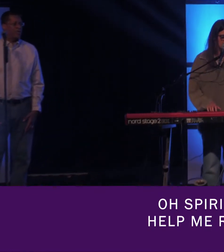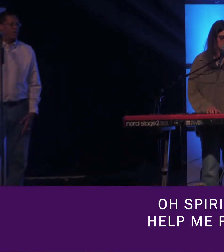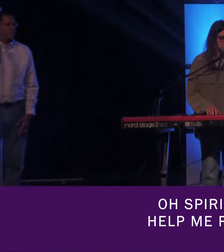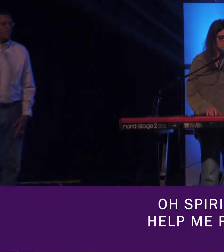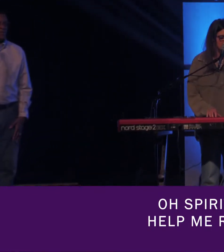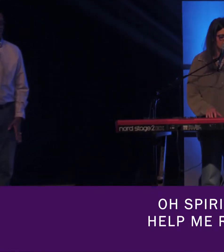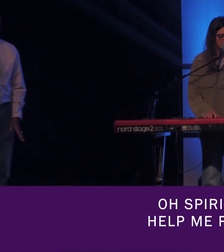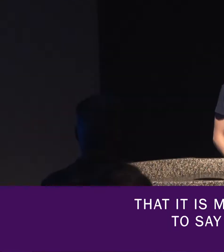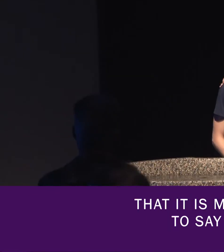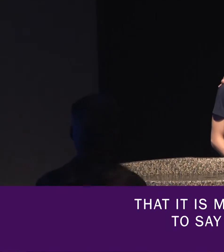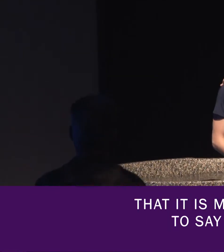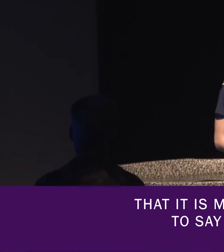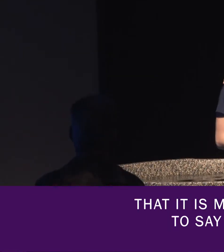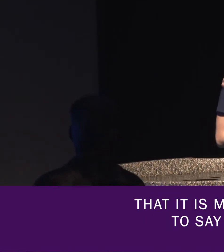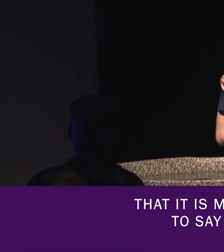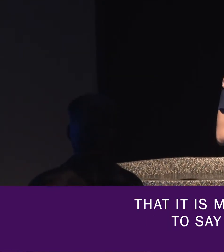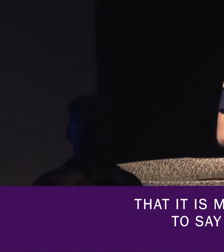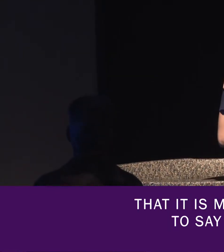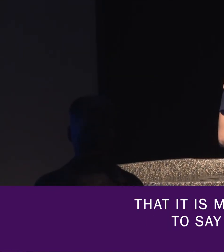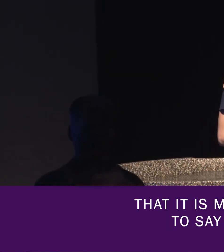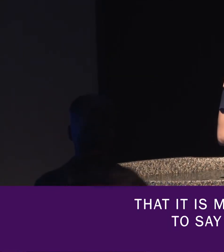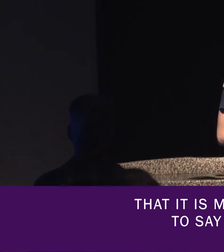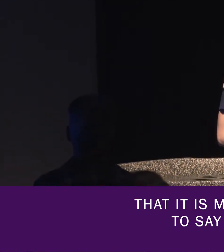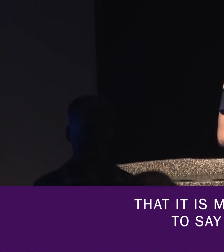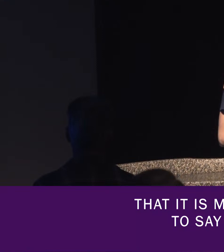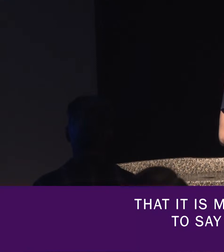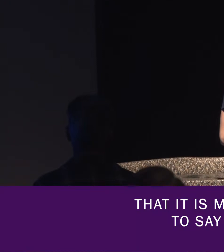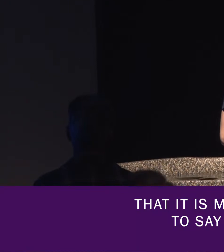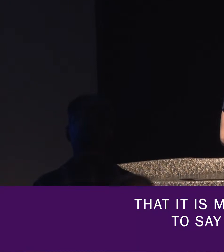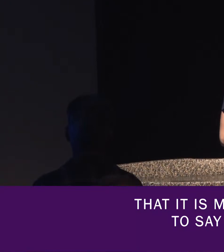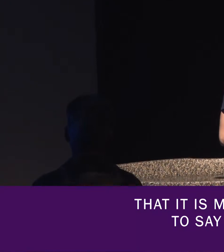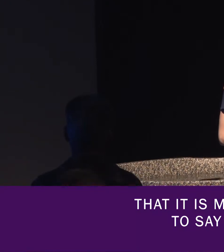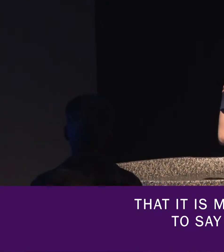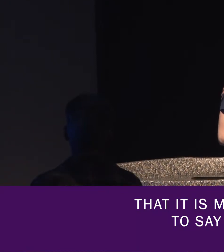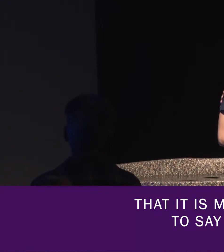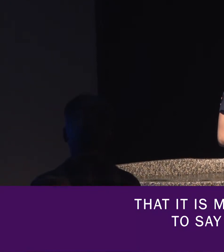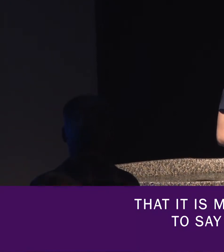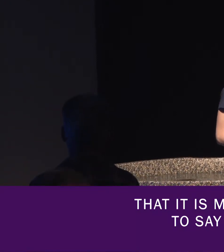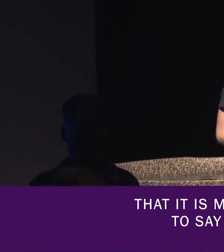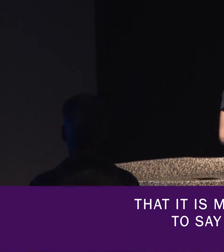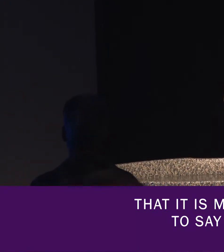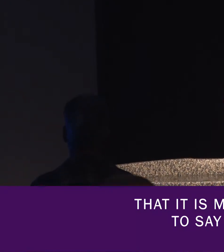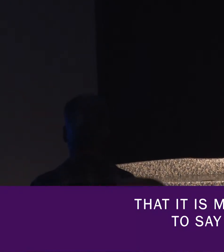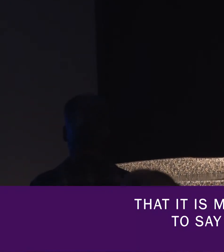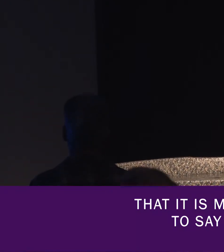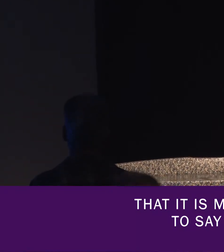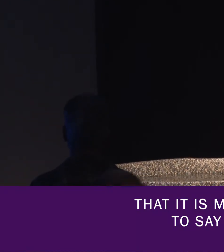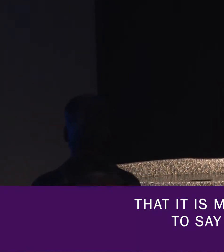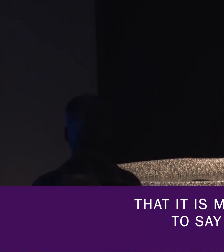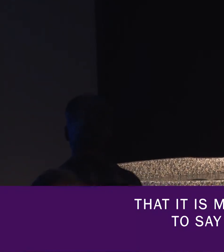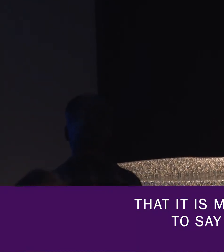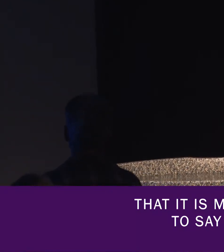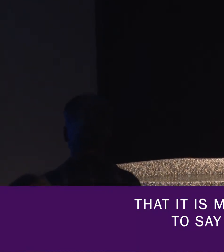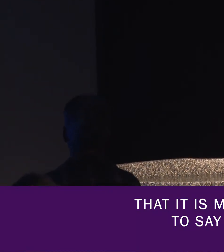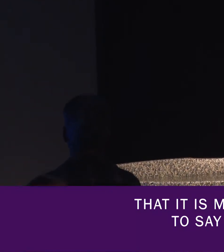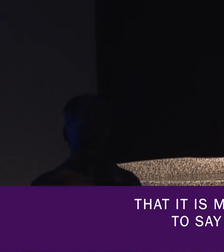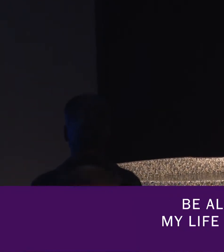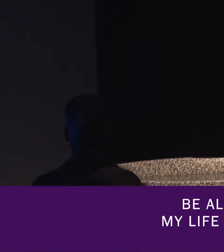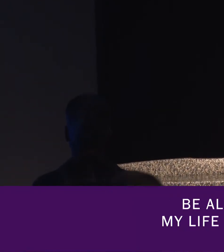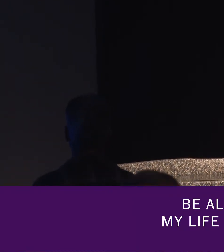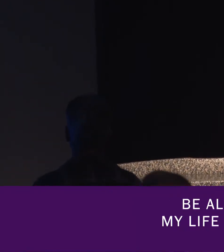me remember that it is my pleasure to say to